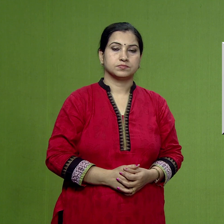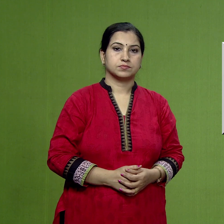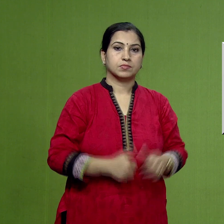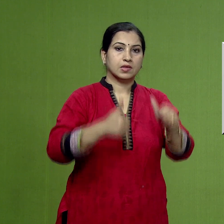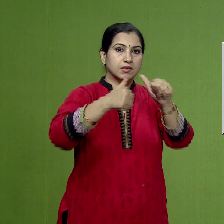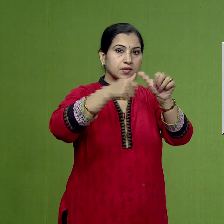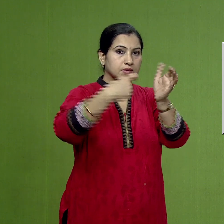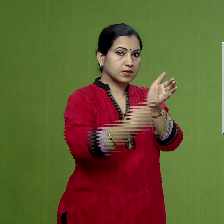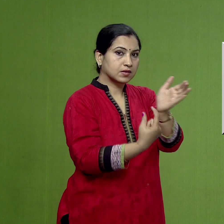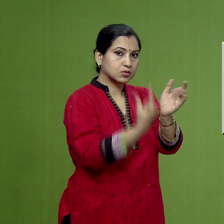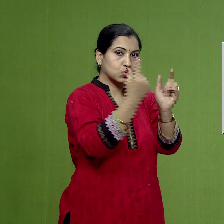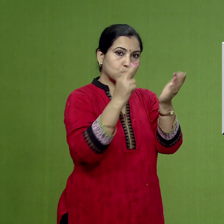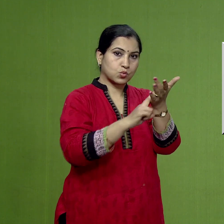Arunachal Pradesh,